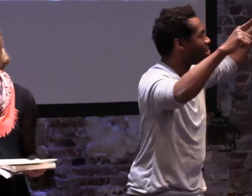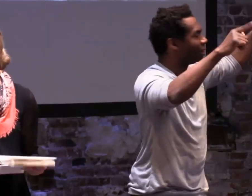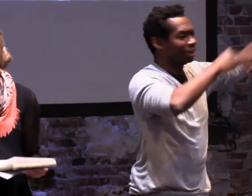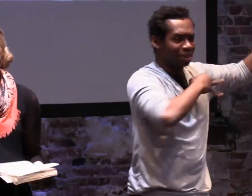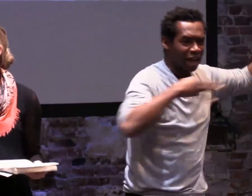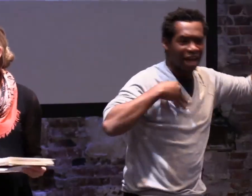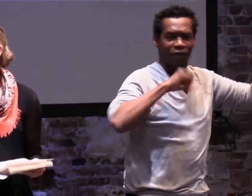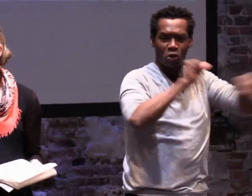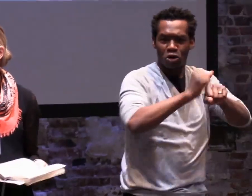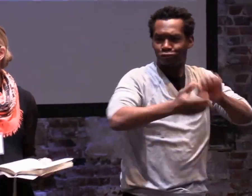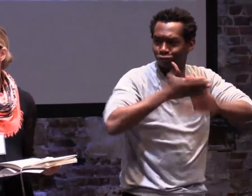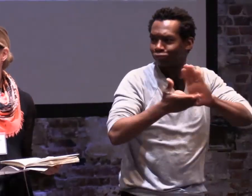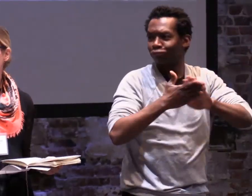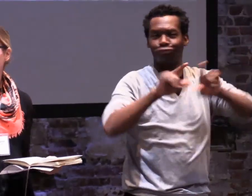Yes. Thank you.